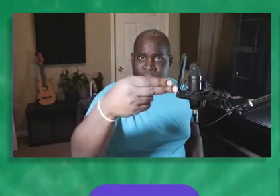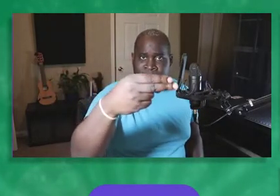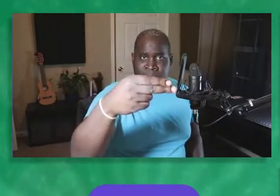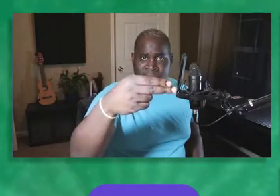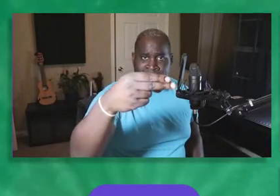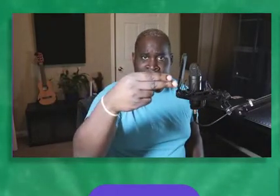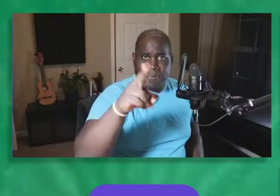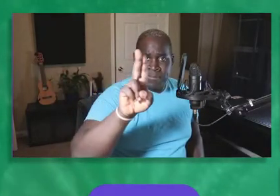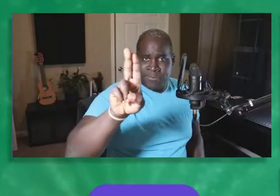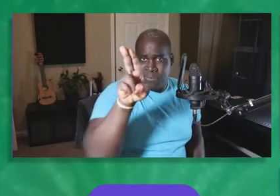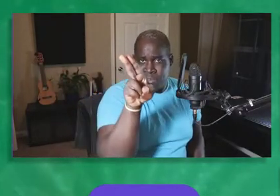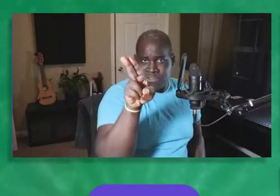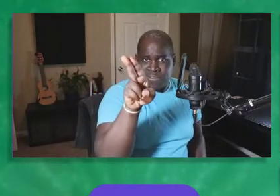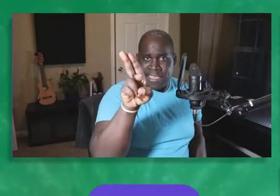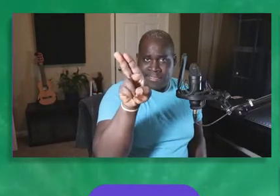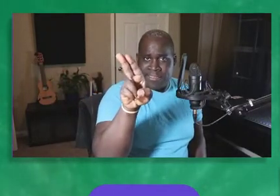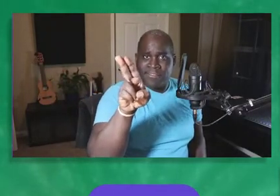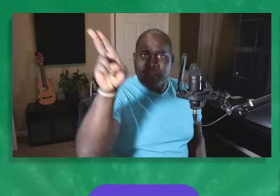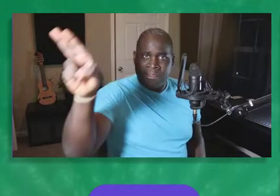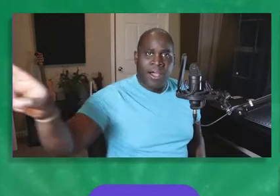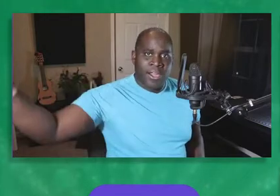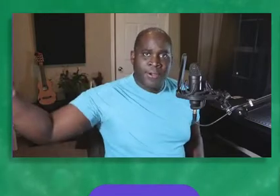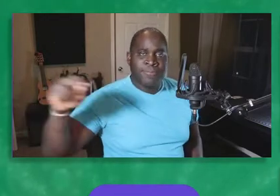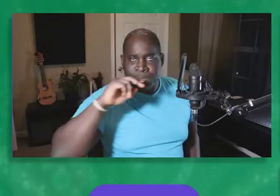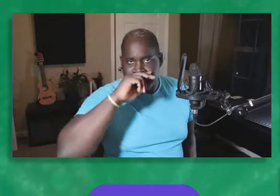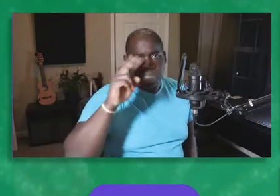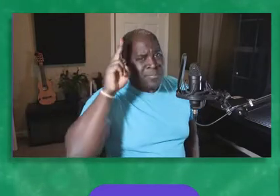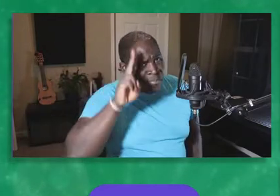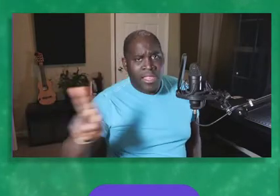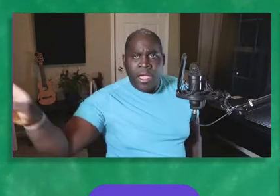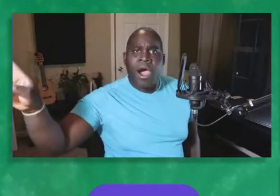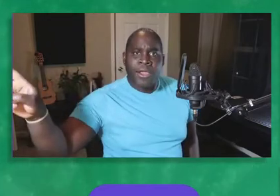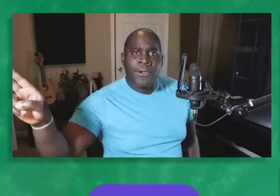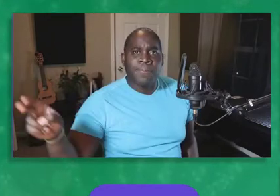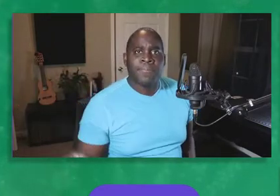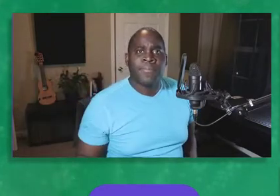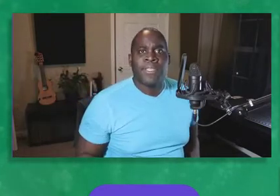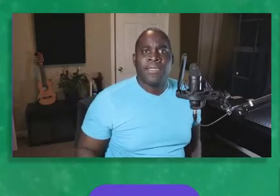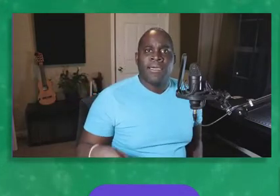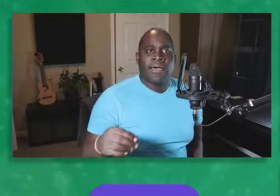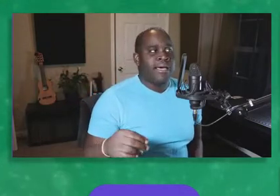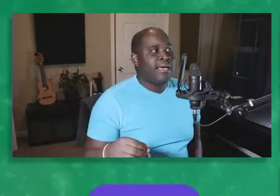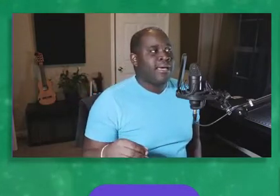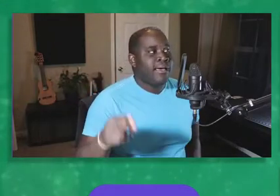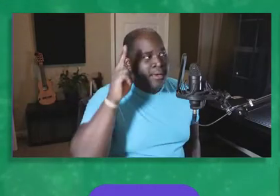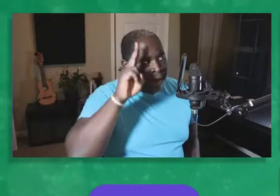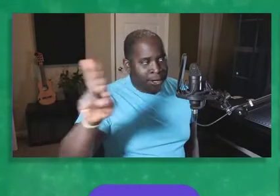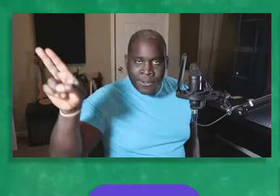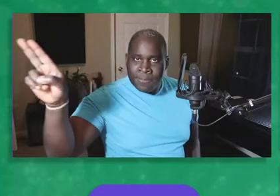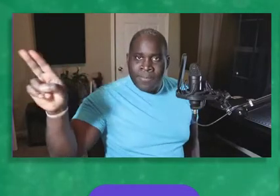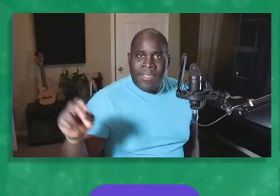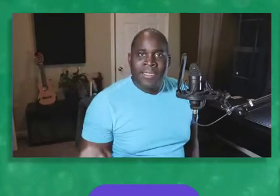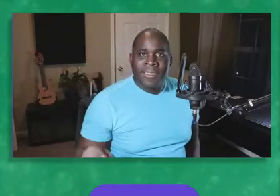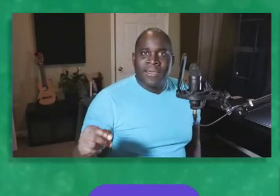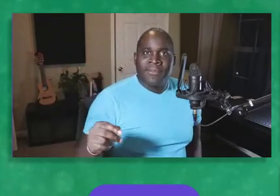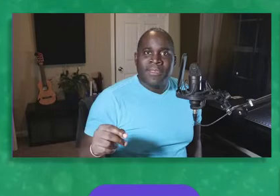the H sign, but just like this. Honor. Honor.